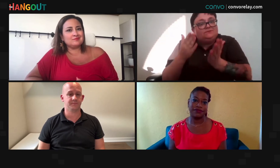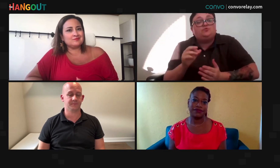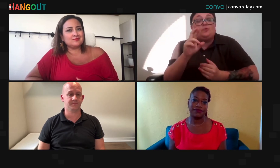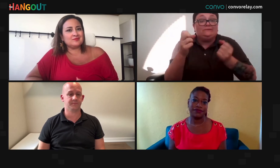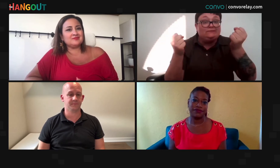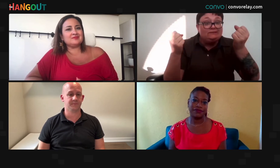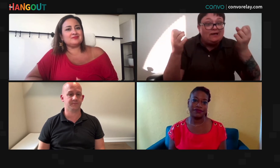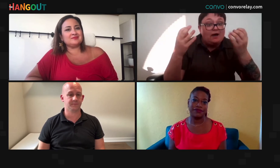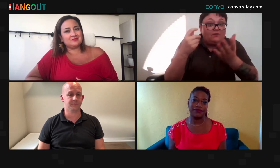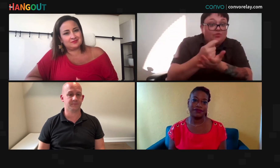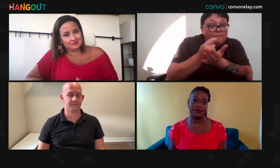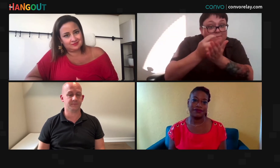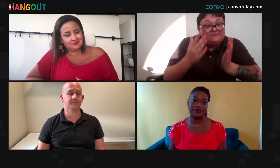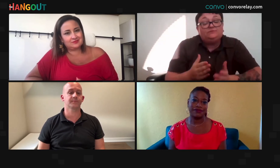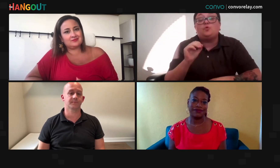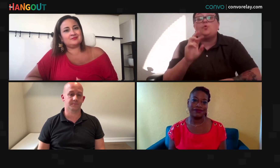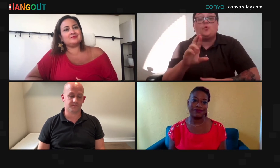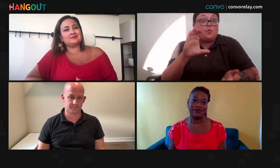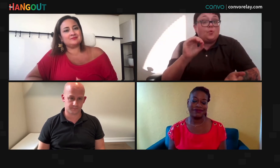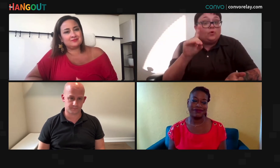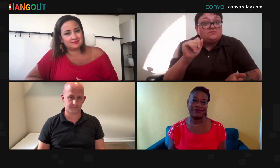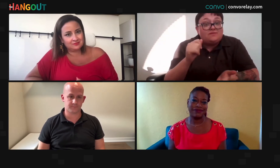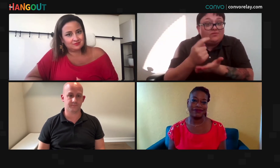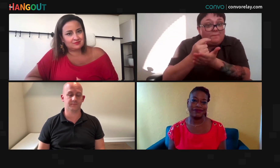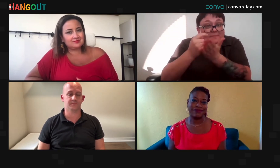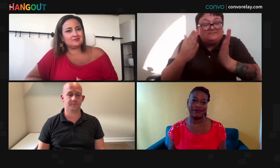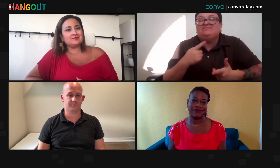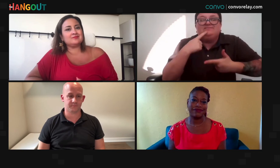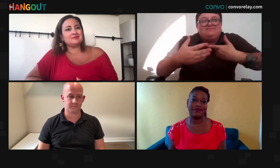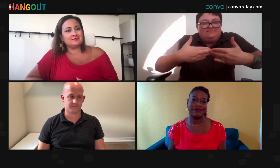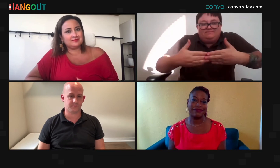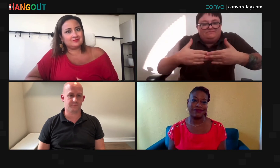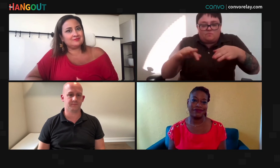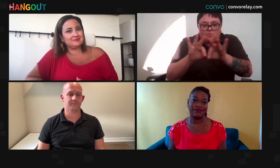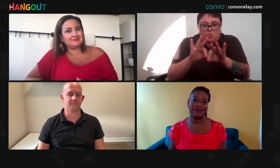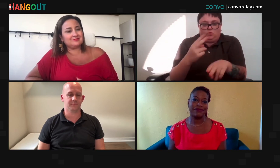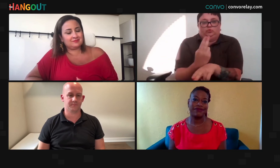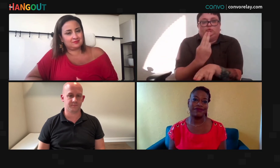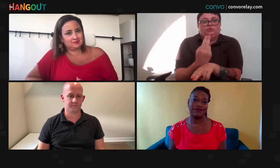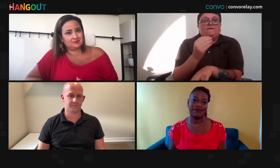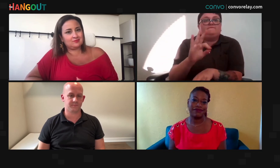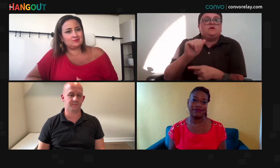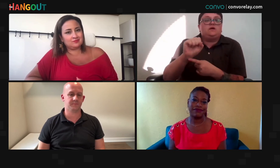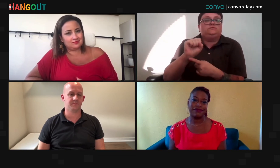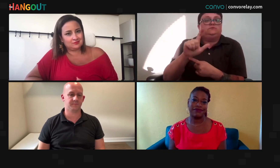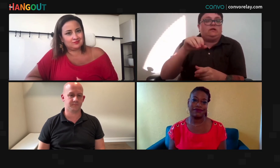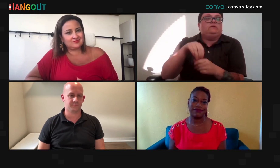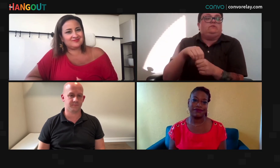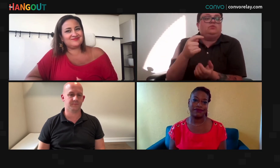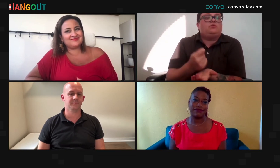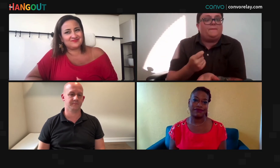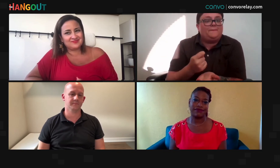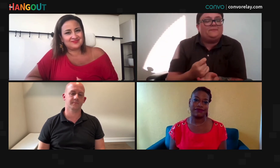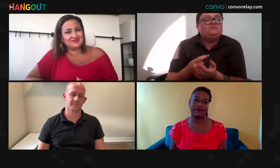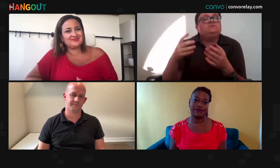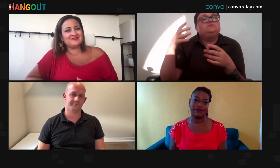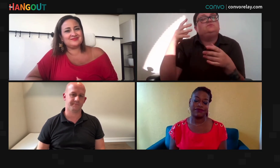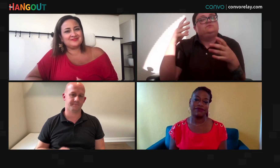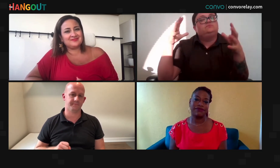a unique site with all therapists coming together, or signed therapy, or deaf, or coda. It's just important